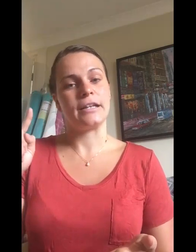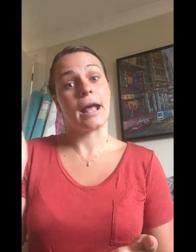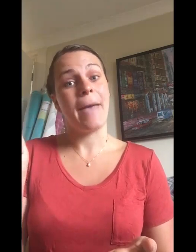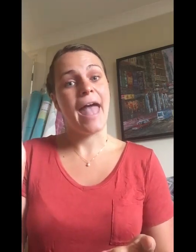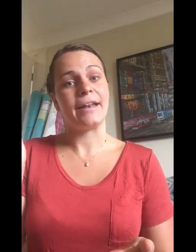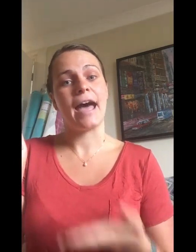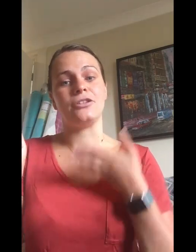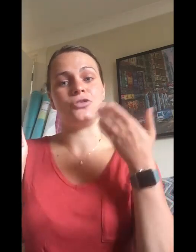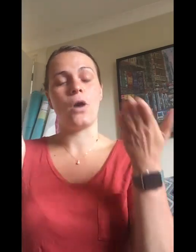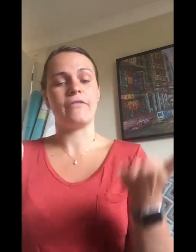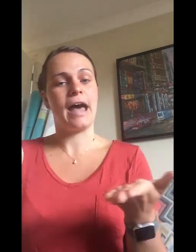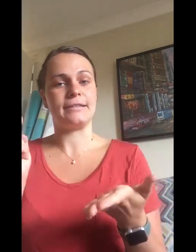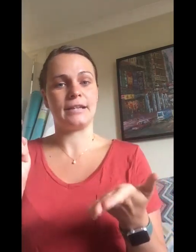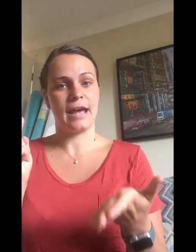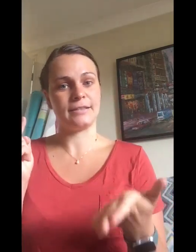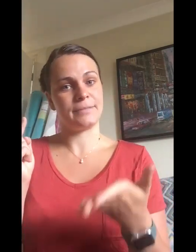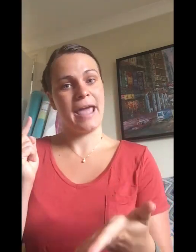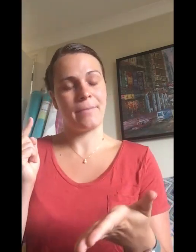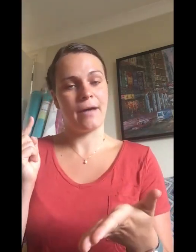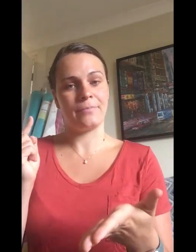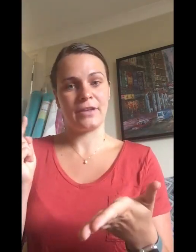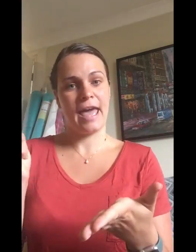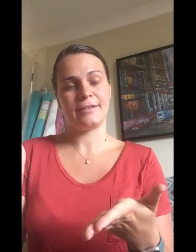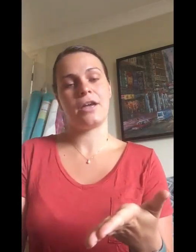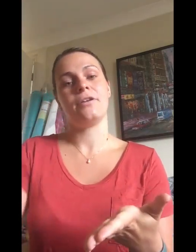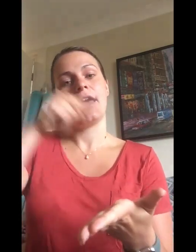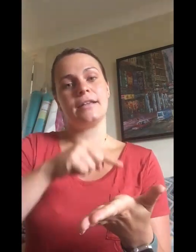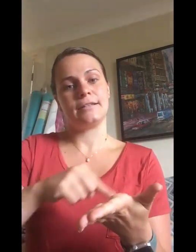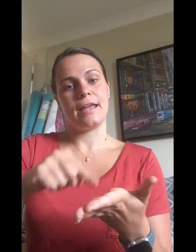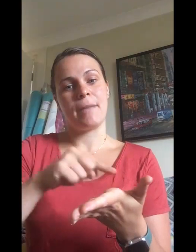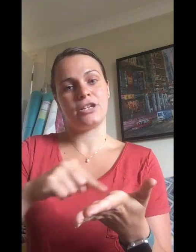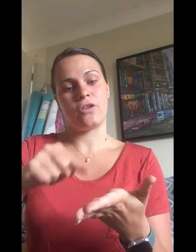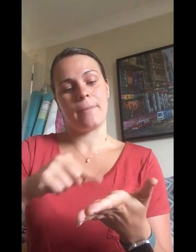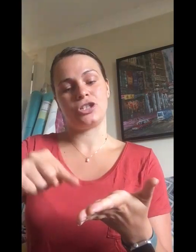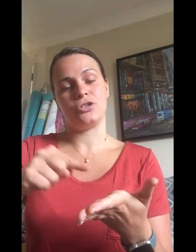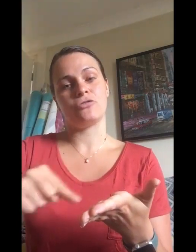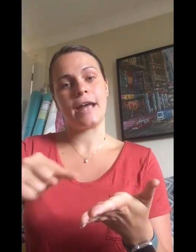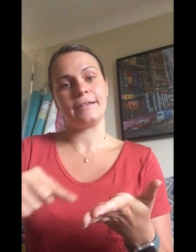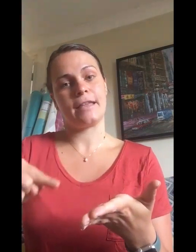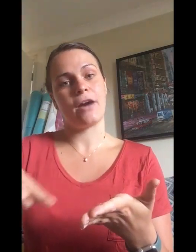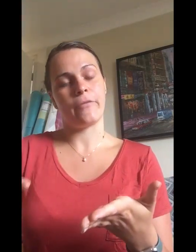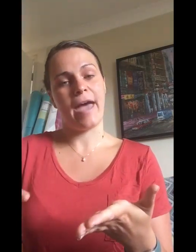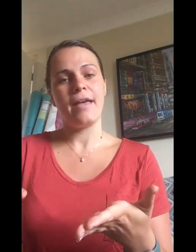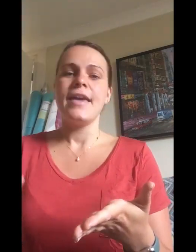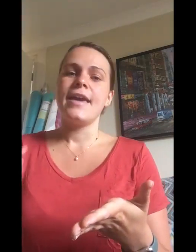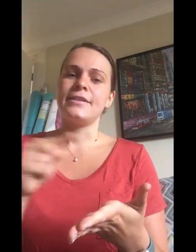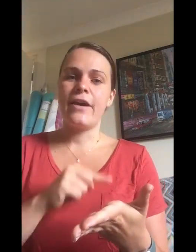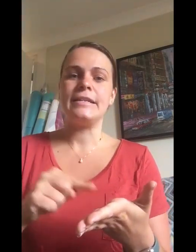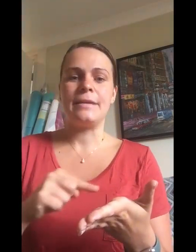of like a pen, and your other hand is going to act as paper. Okay, so if you imagine you're writing the alphabet, it's very